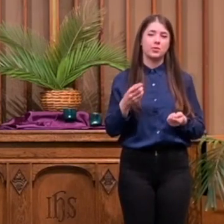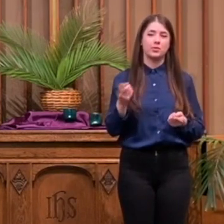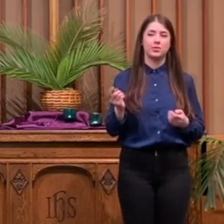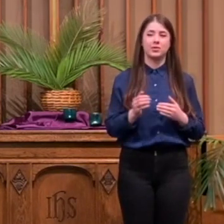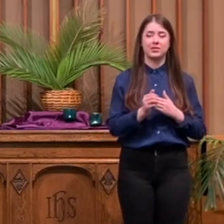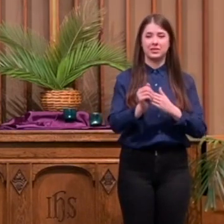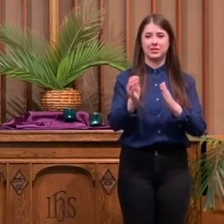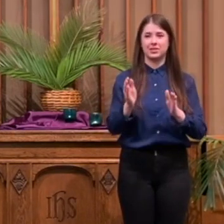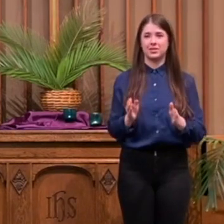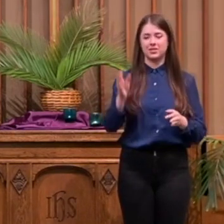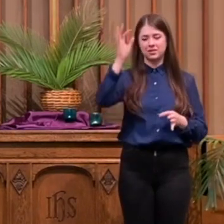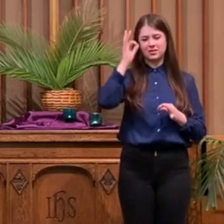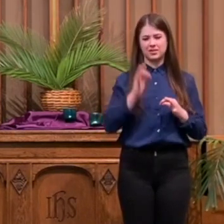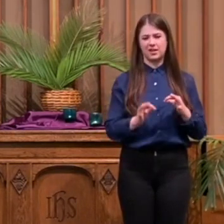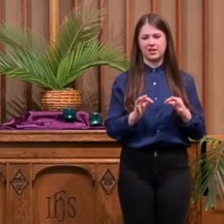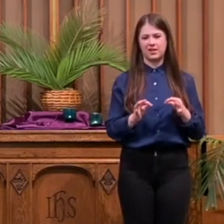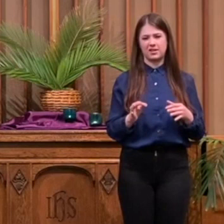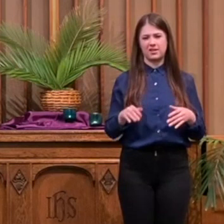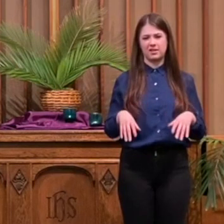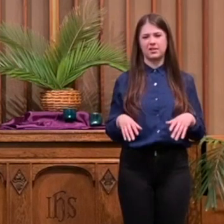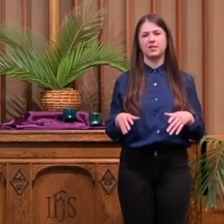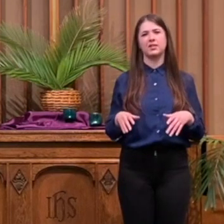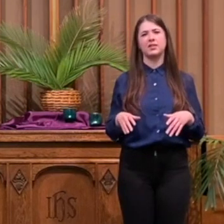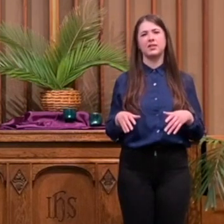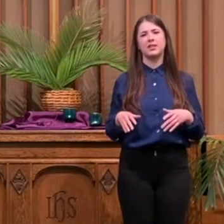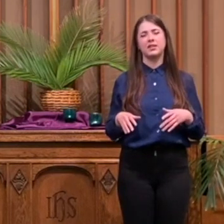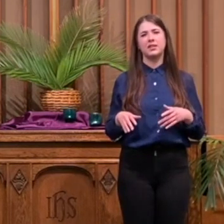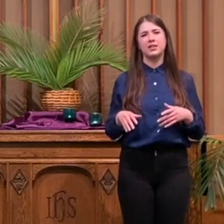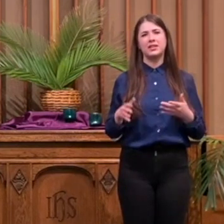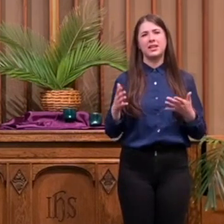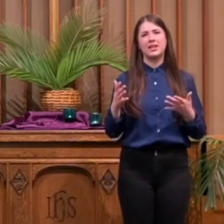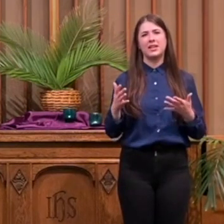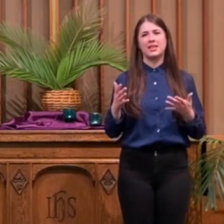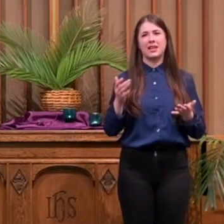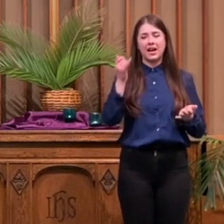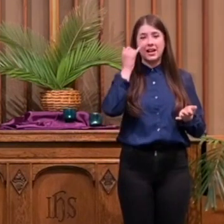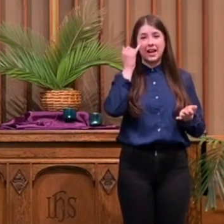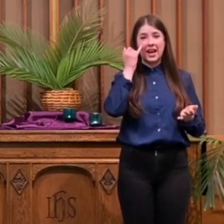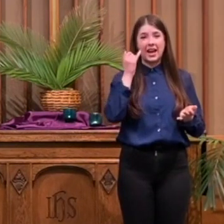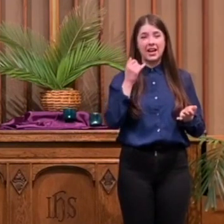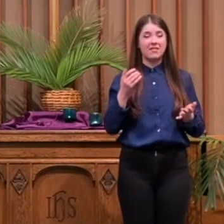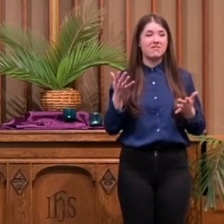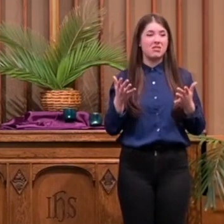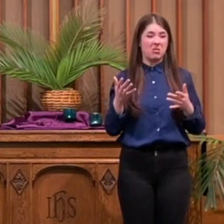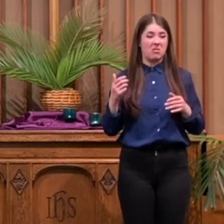leaders decided that the trade-off for following Jesus, it wasn't worth